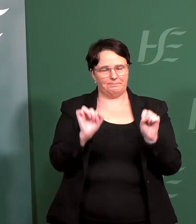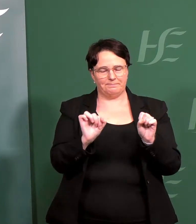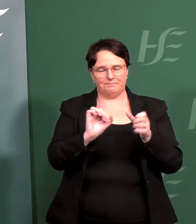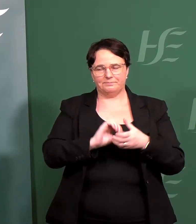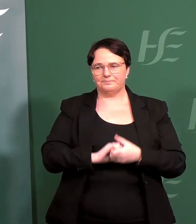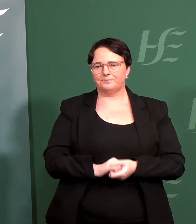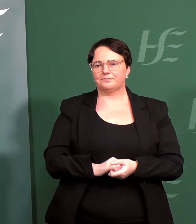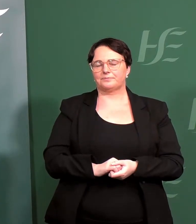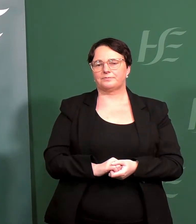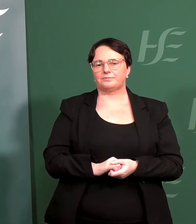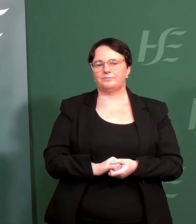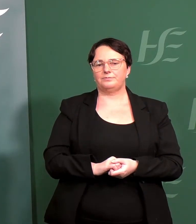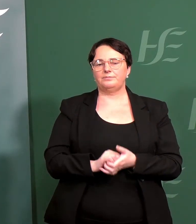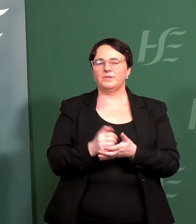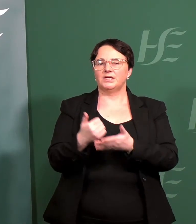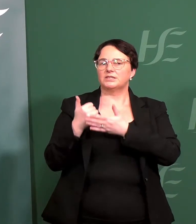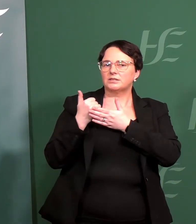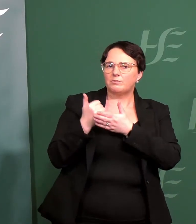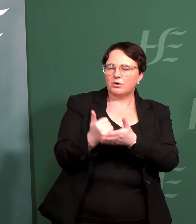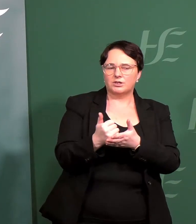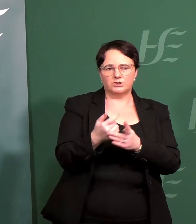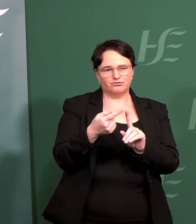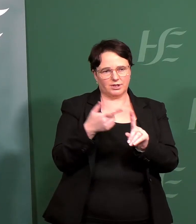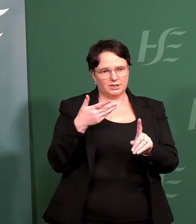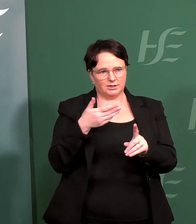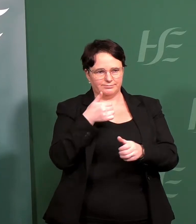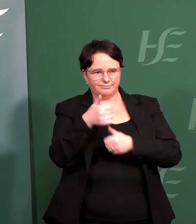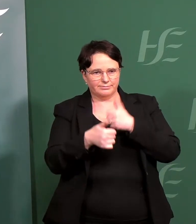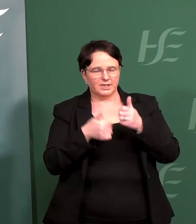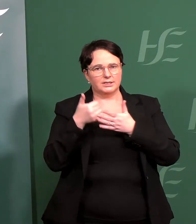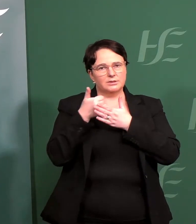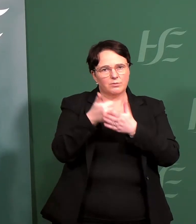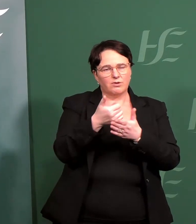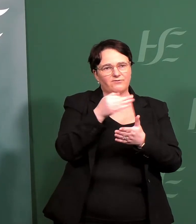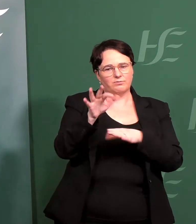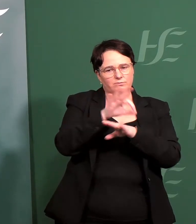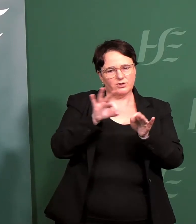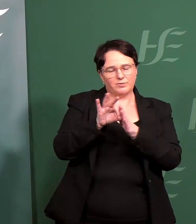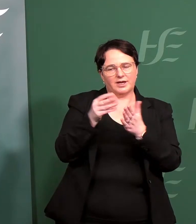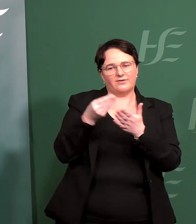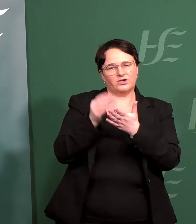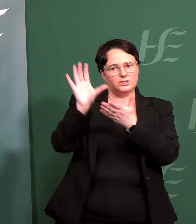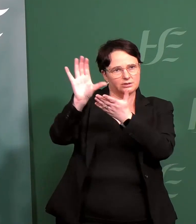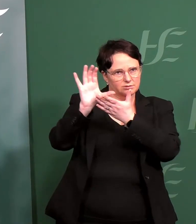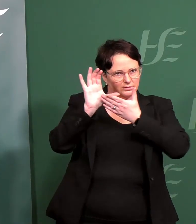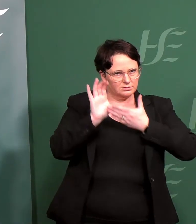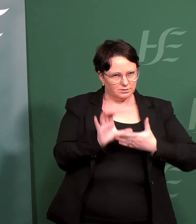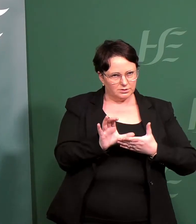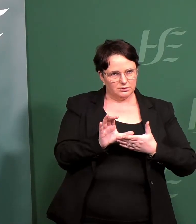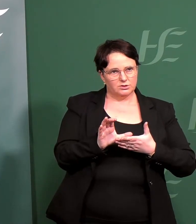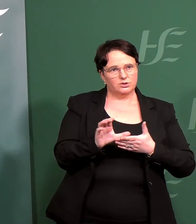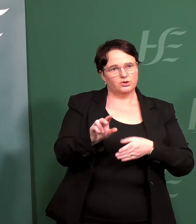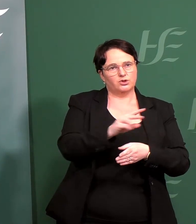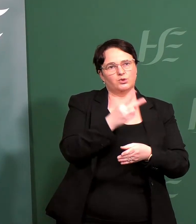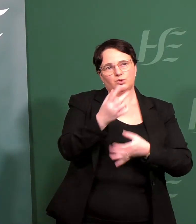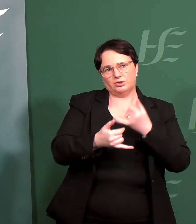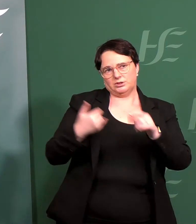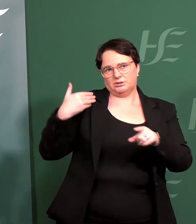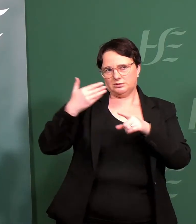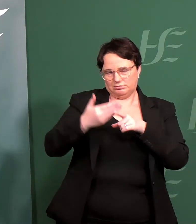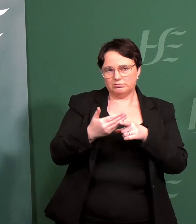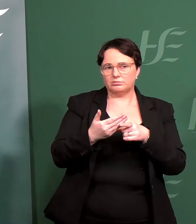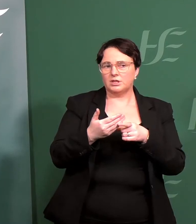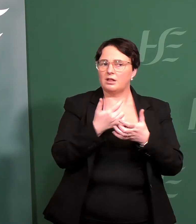Support, we want to acknowledge obviously the support that we got from government and funding throughout that period. Many of the initiatives that we put